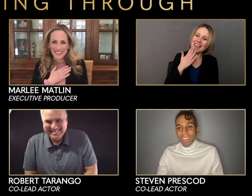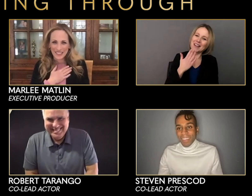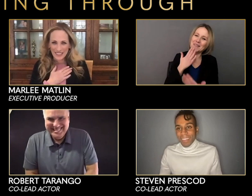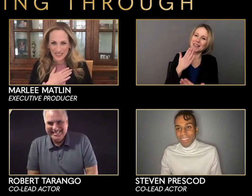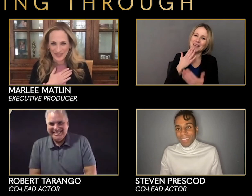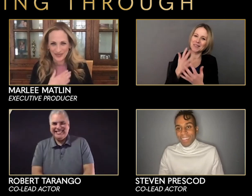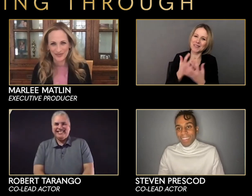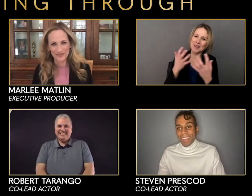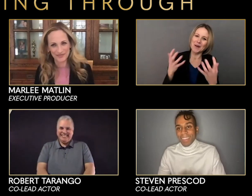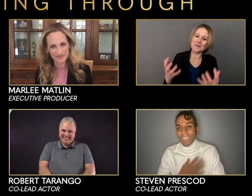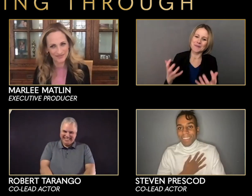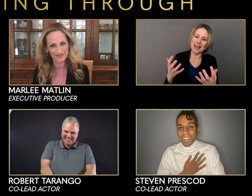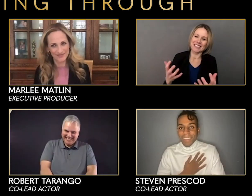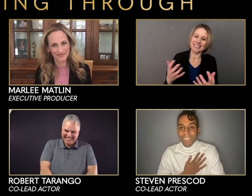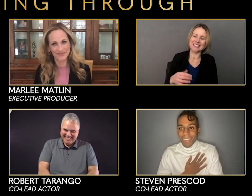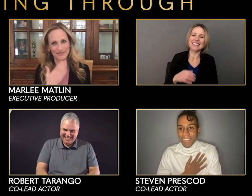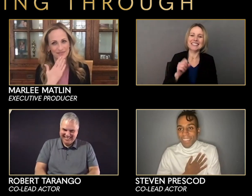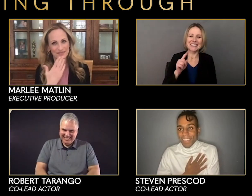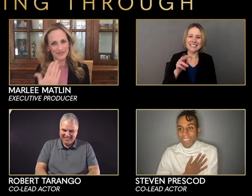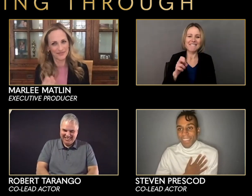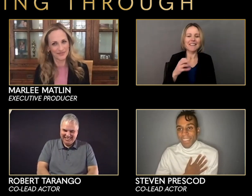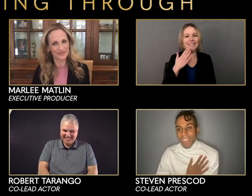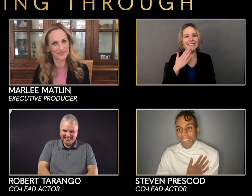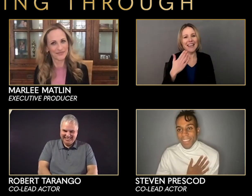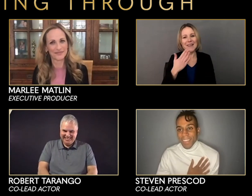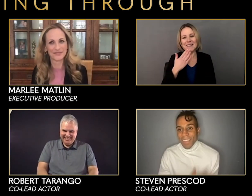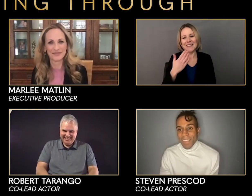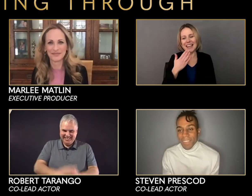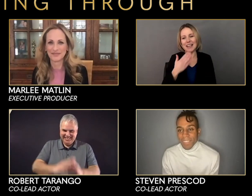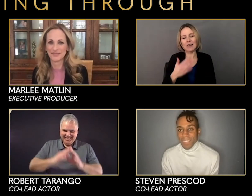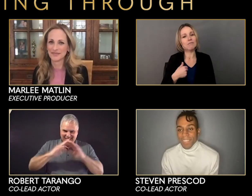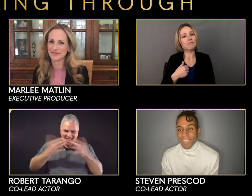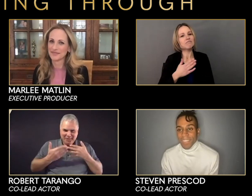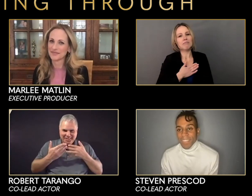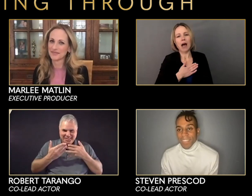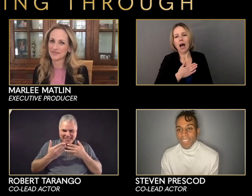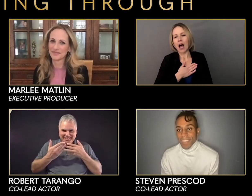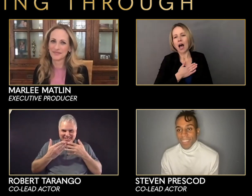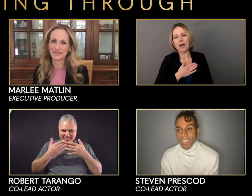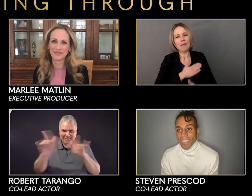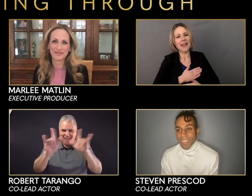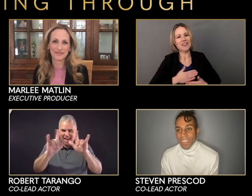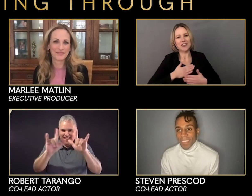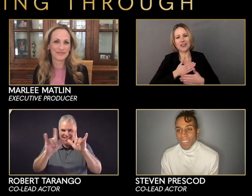Thank you. My goodness. Thank you. My pleasure. My absolute pleasure.